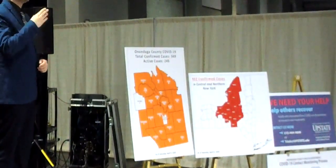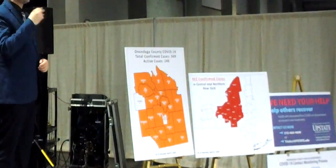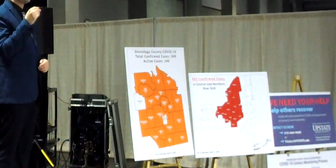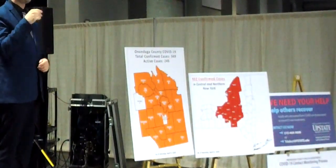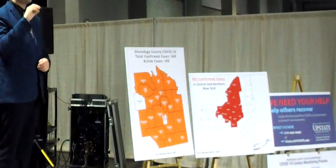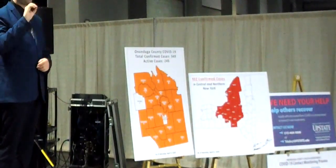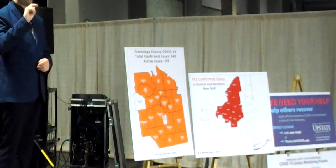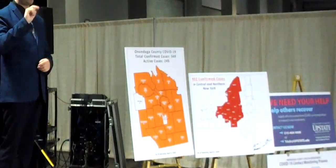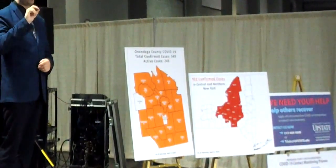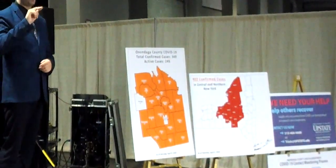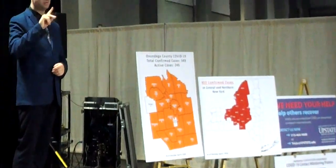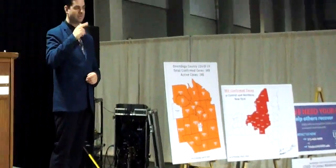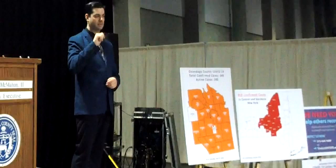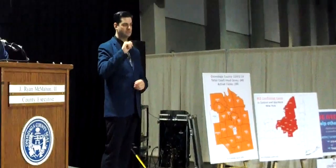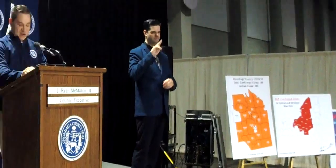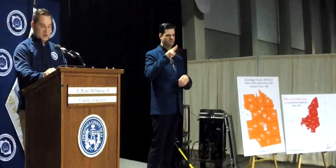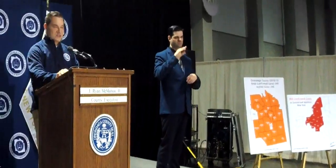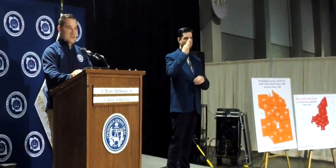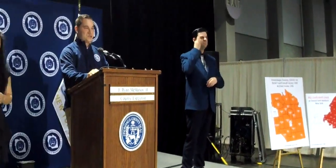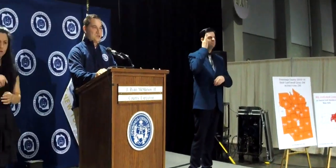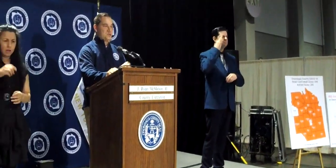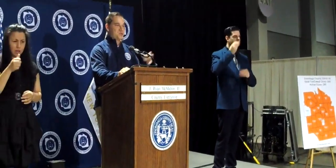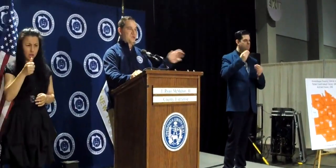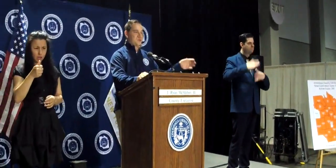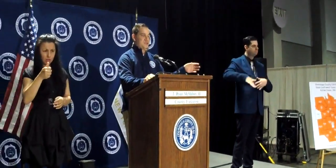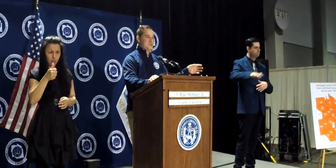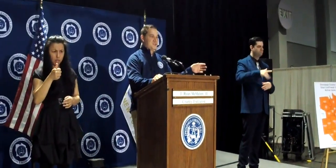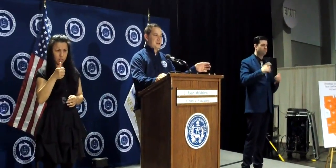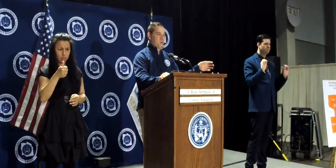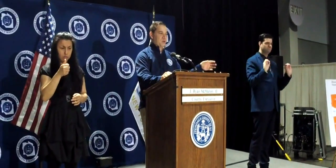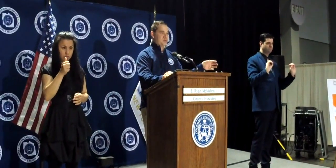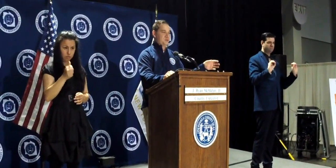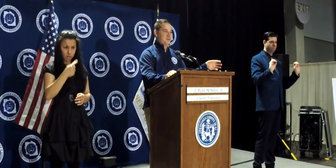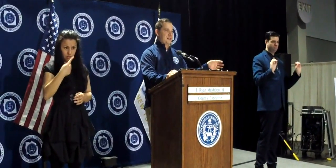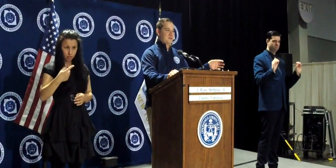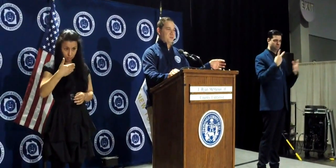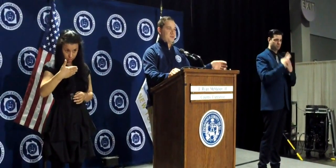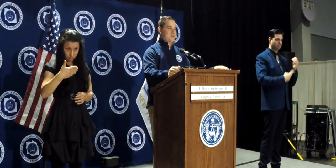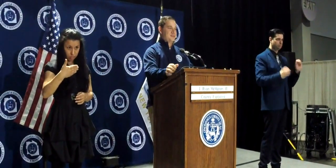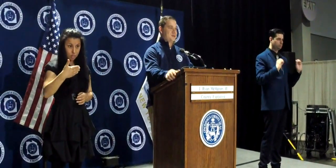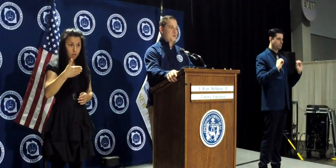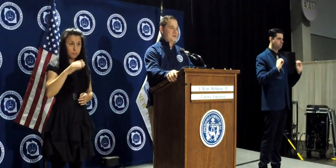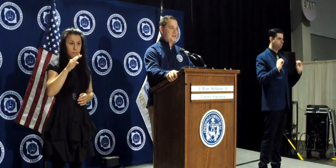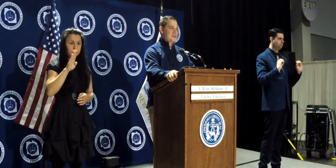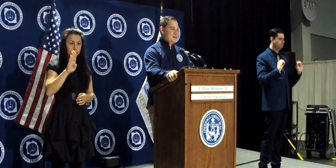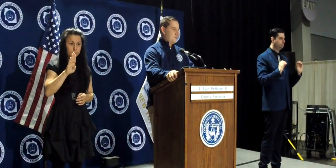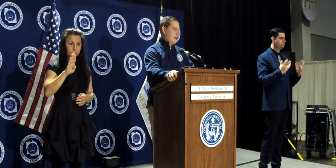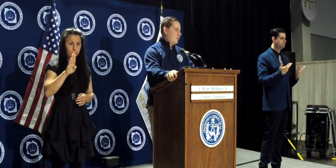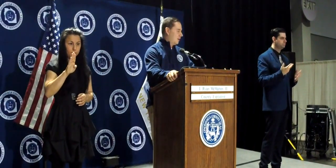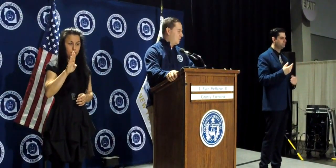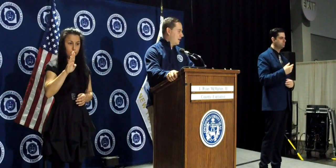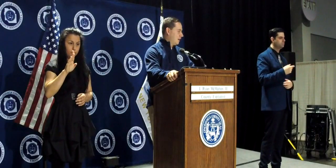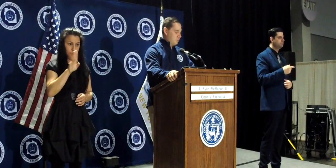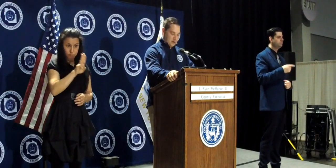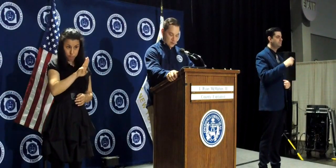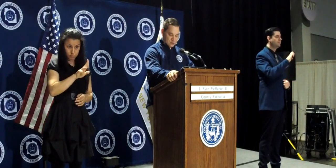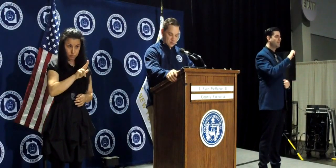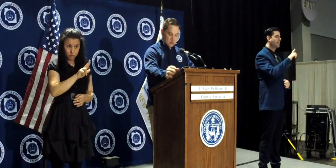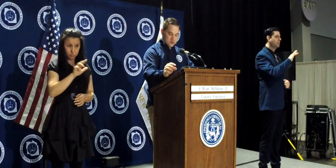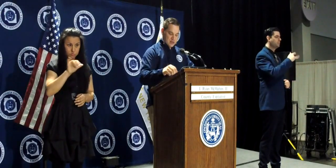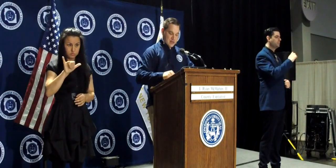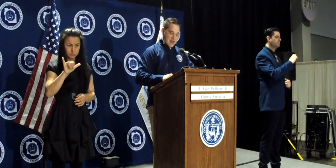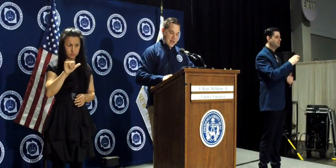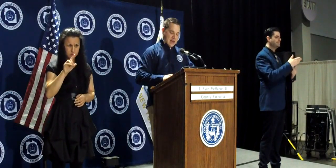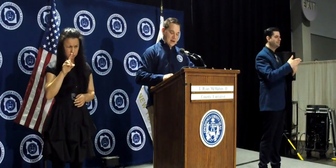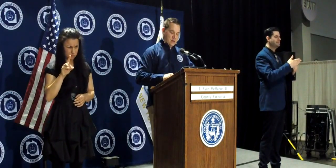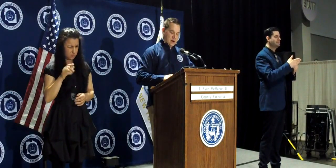We'll knock on wood. I know it's easier to do social distancing in Elbridge than other places in the community, but I want to thank everybody in those